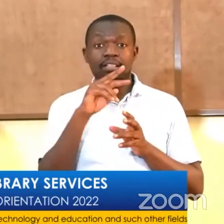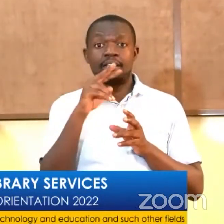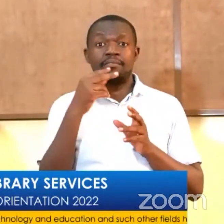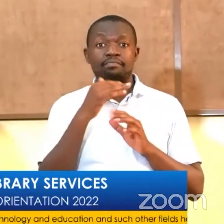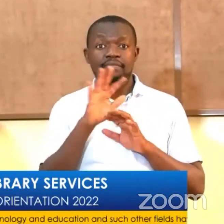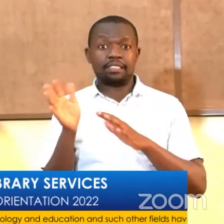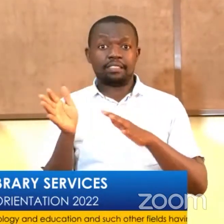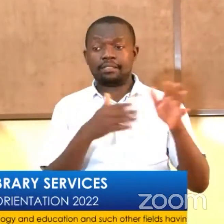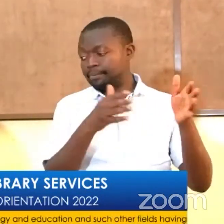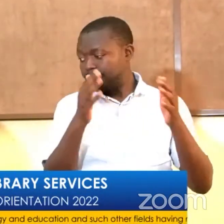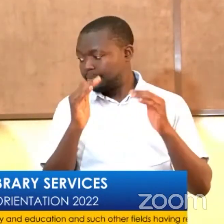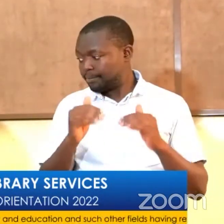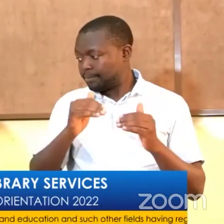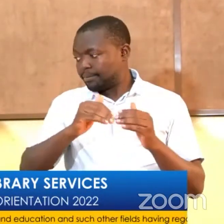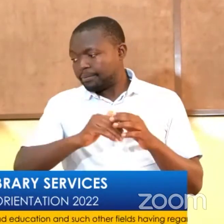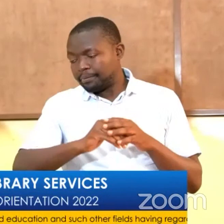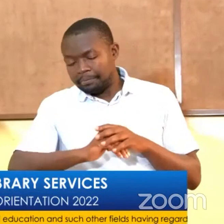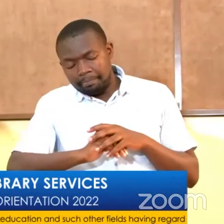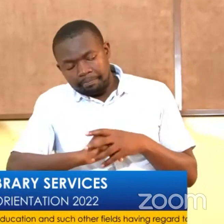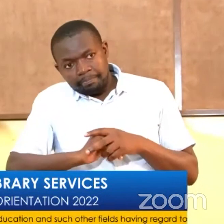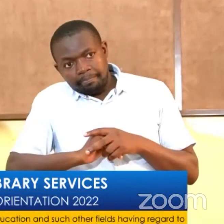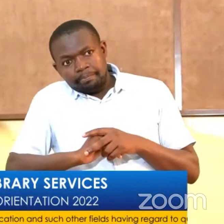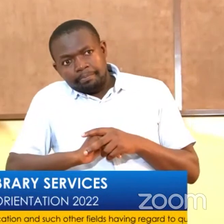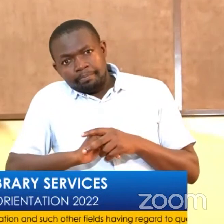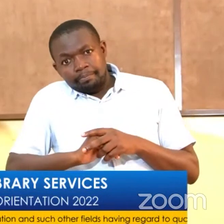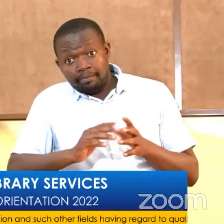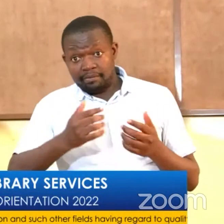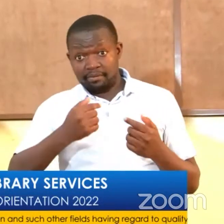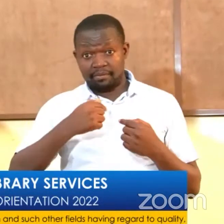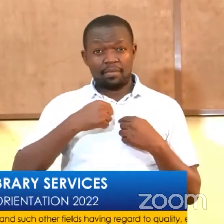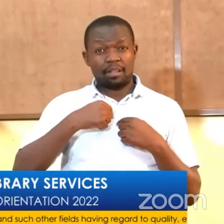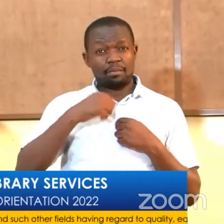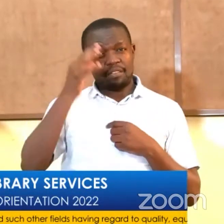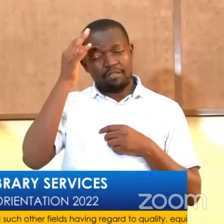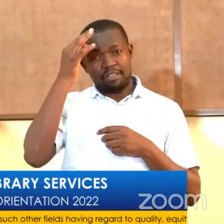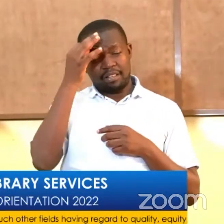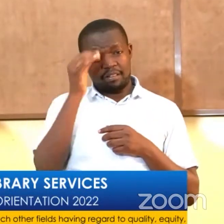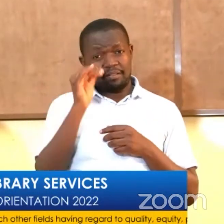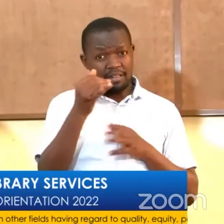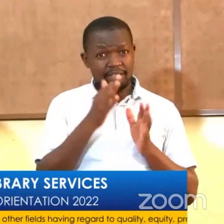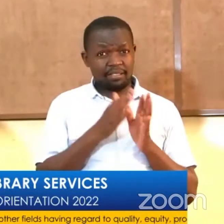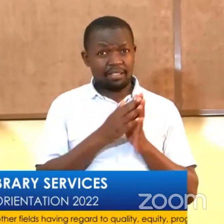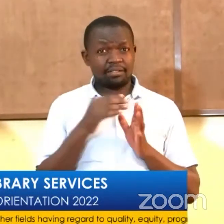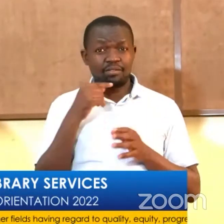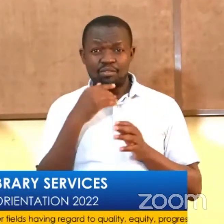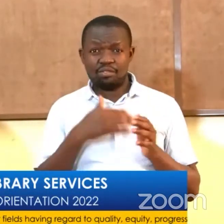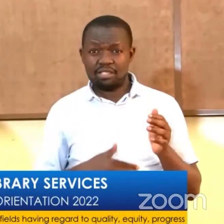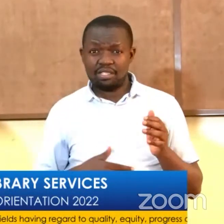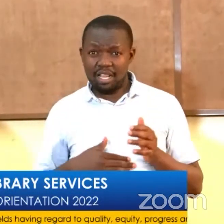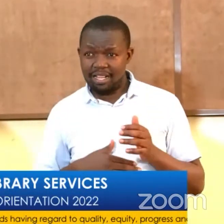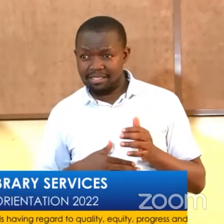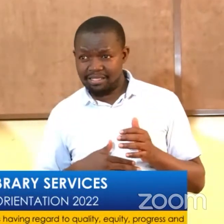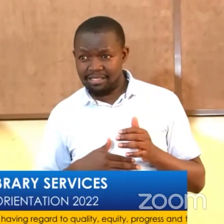that. Am I in the Faculty of Arts and Social Sciences